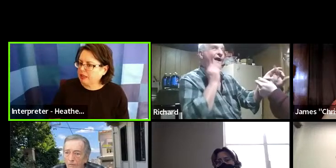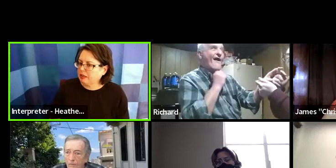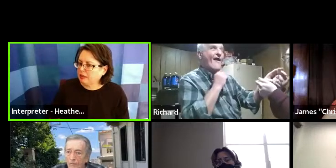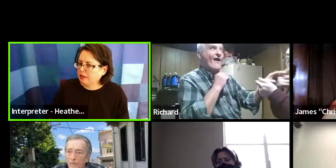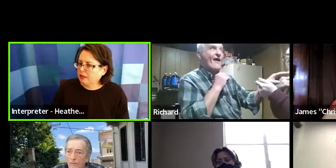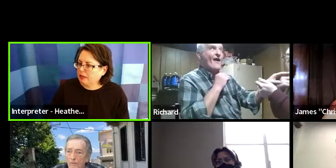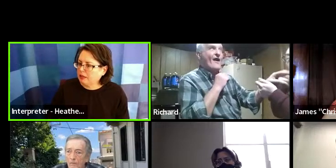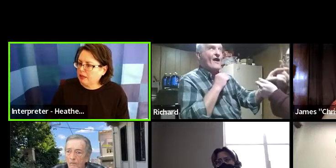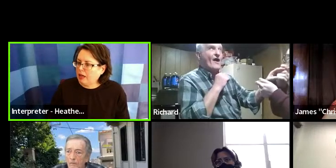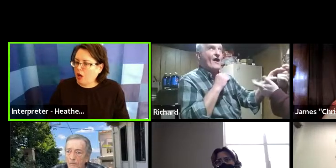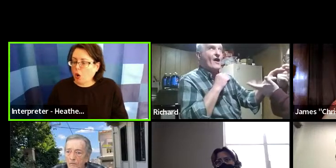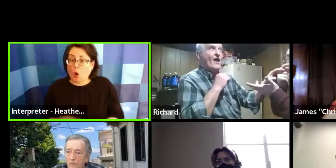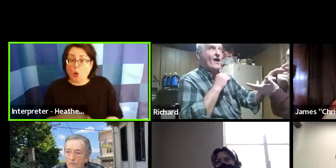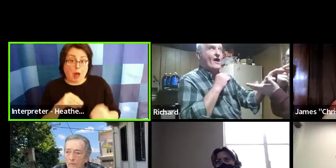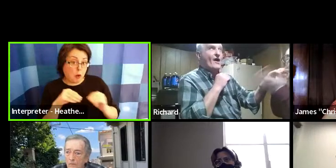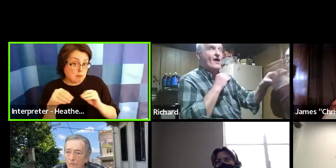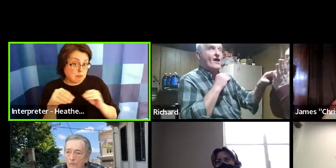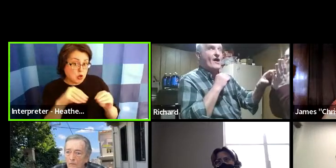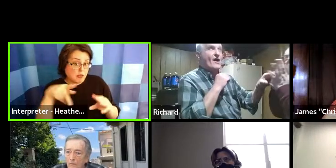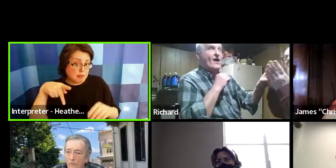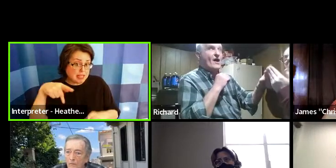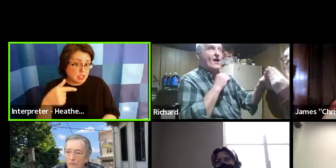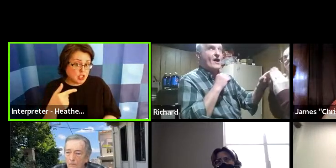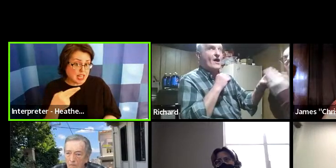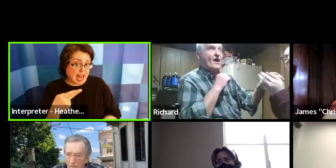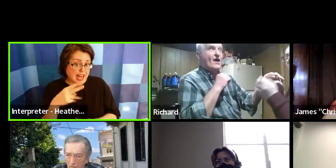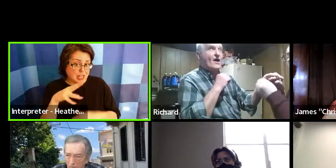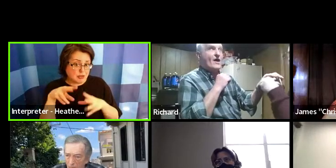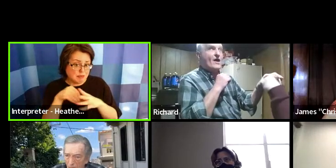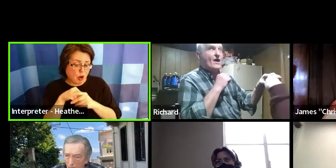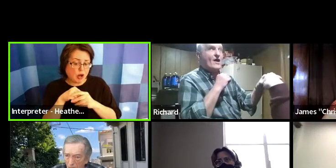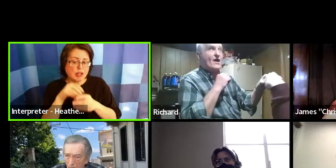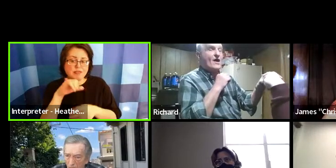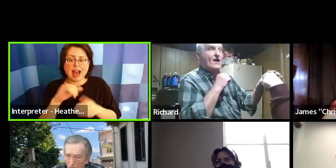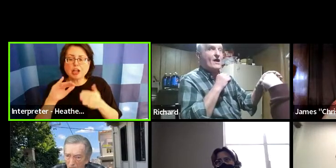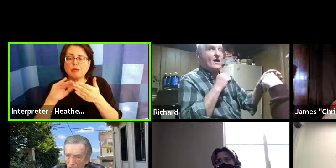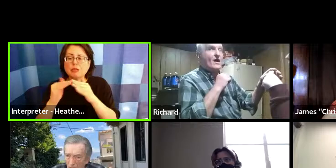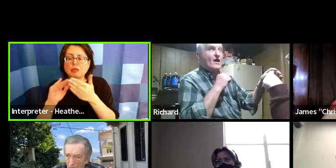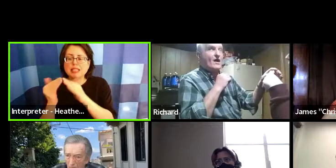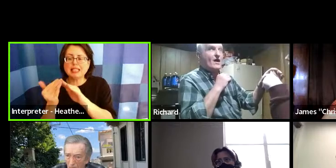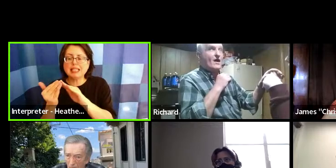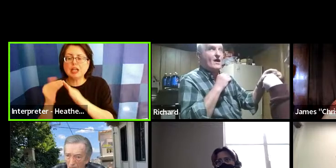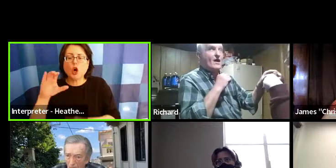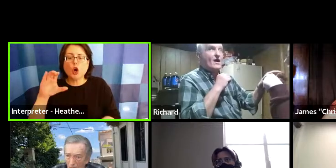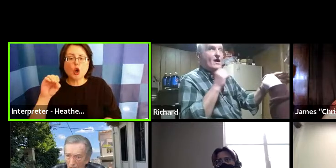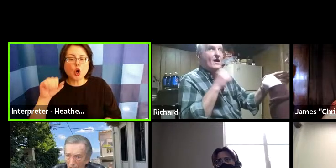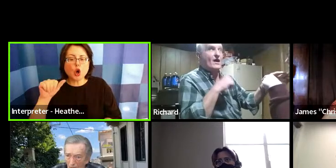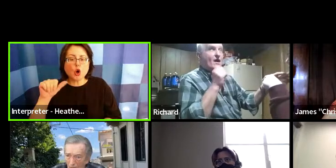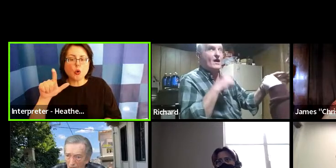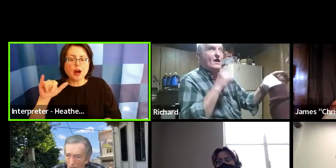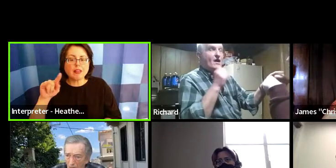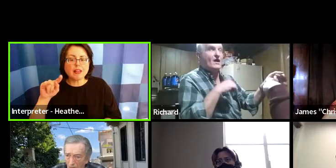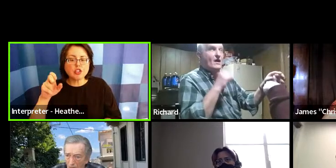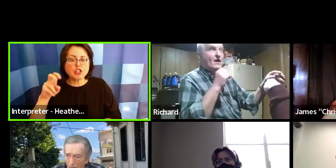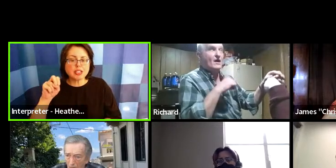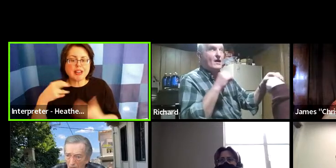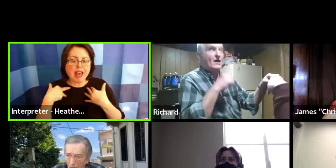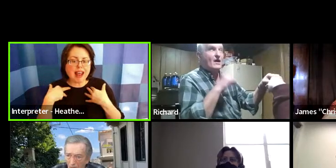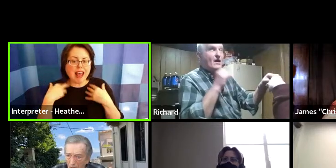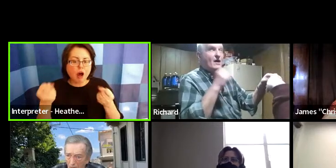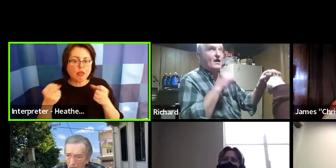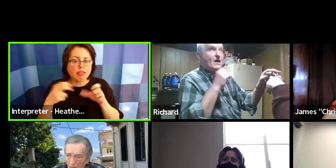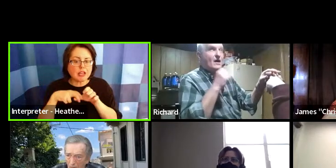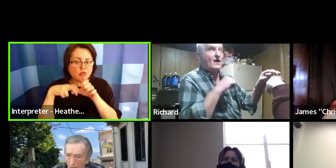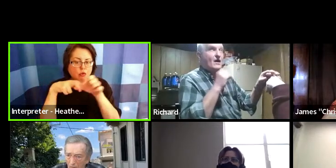Well, Move PGH is a part of the community coalition that Healthy Ride conducts on a quarterly basis, and that's